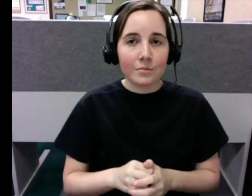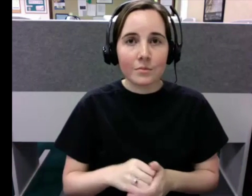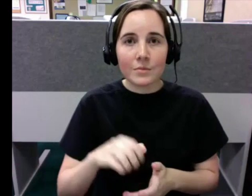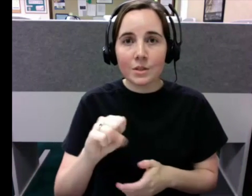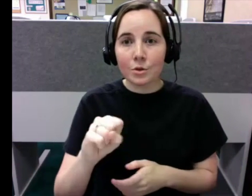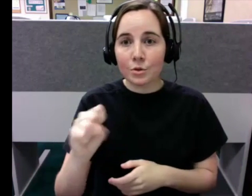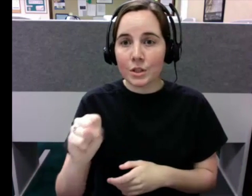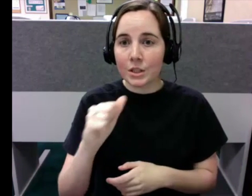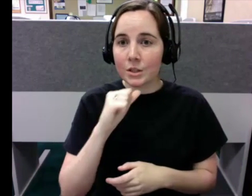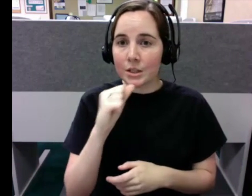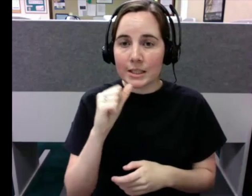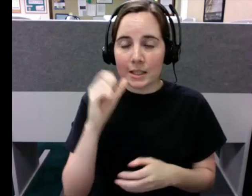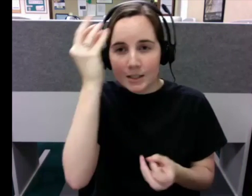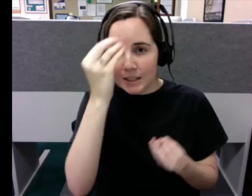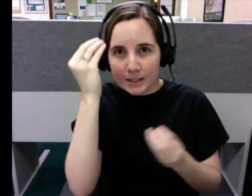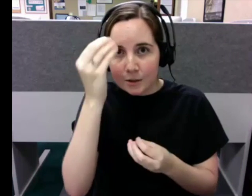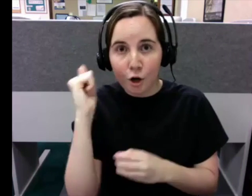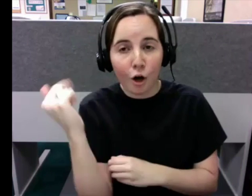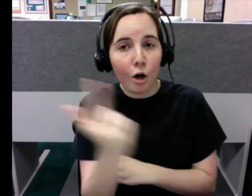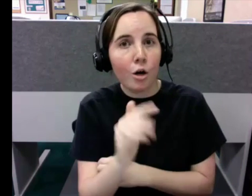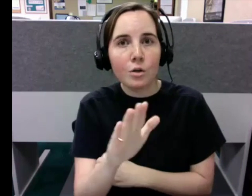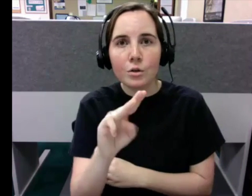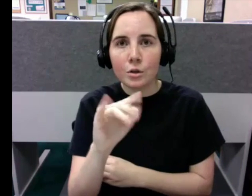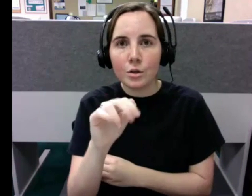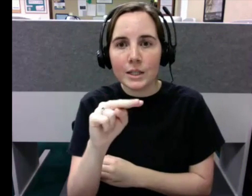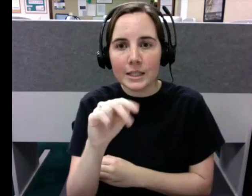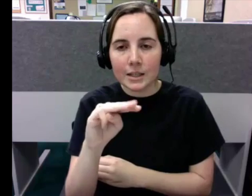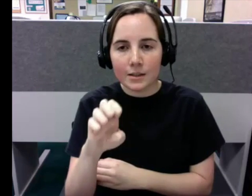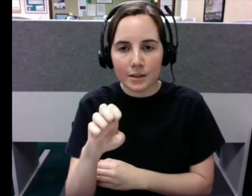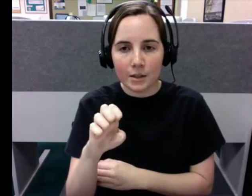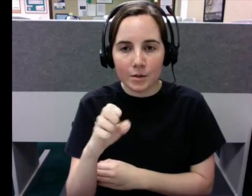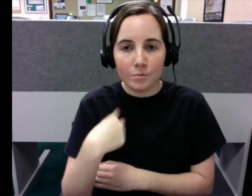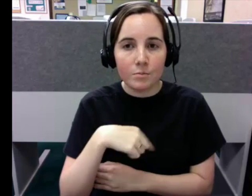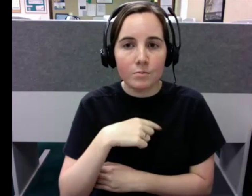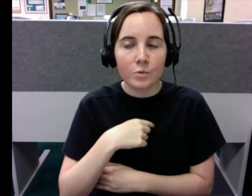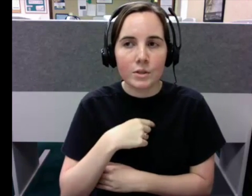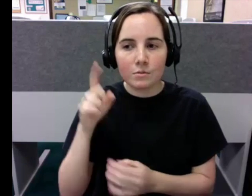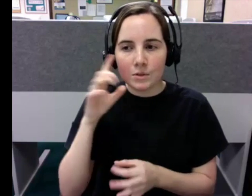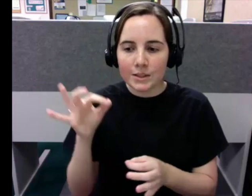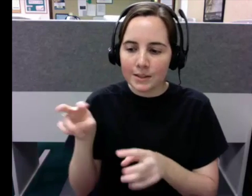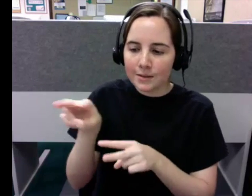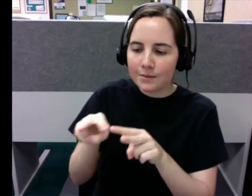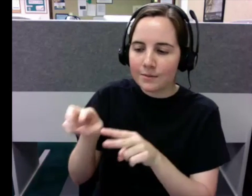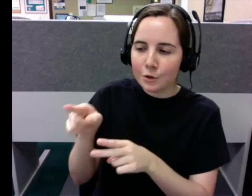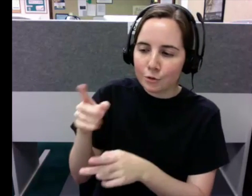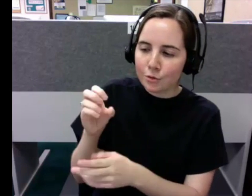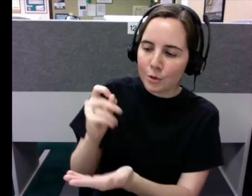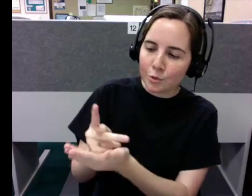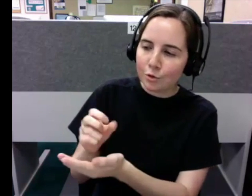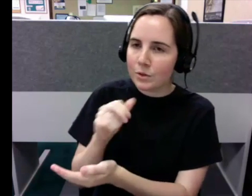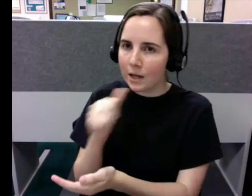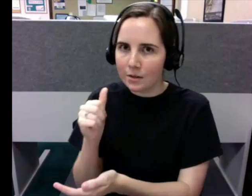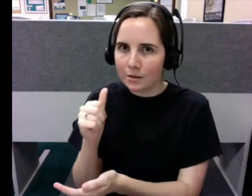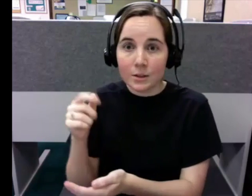Social Security doesn't count all of your income when you decide whether you qualify for SSI. For example, we